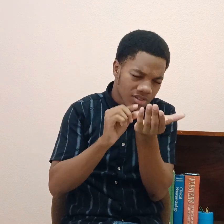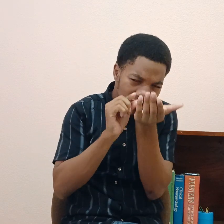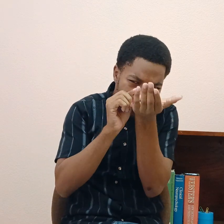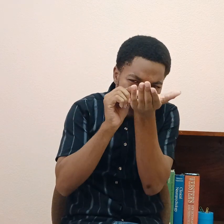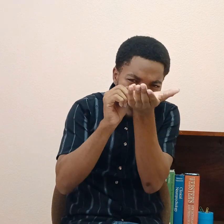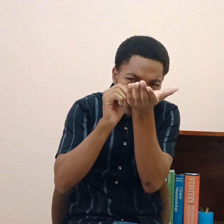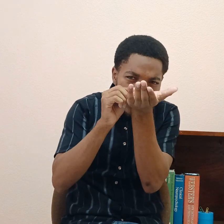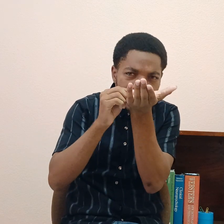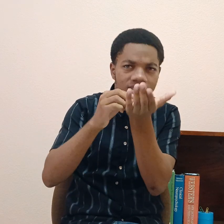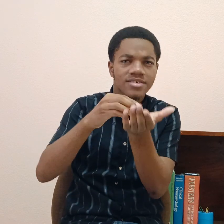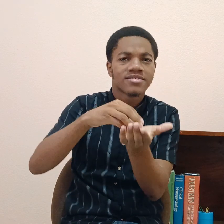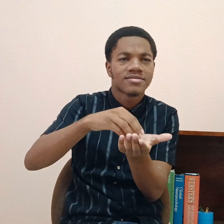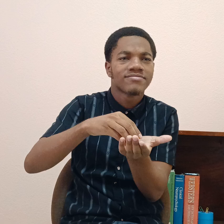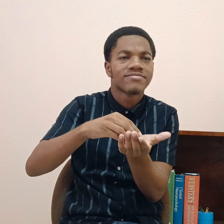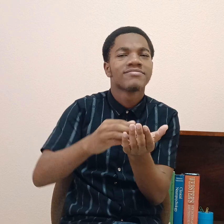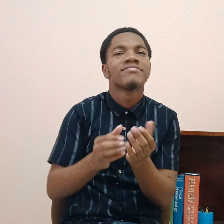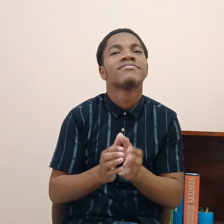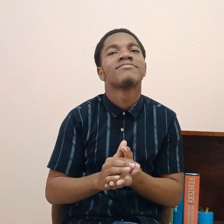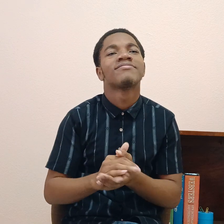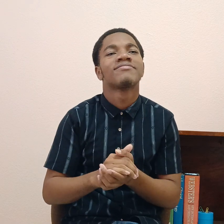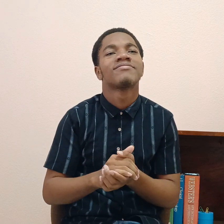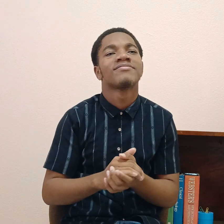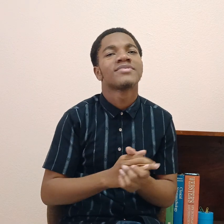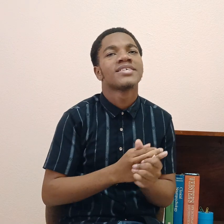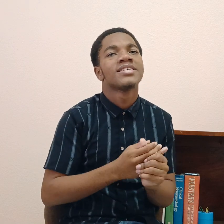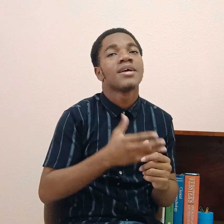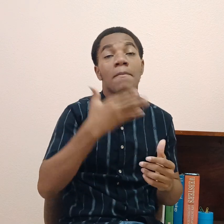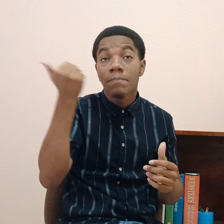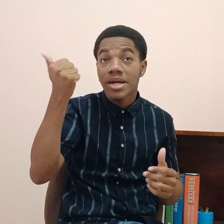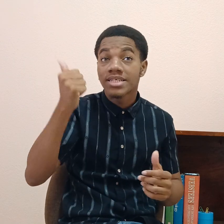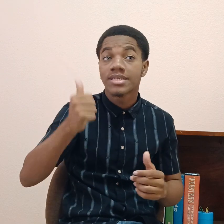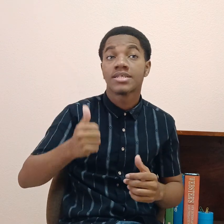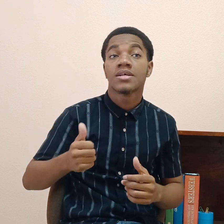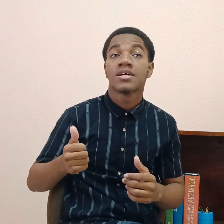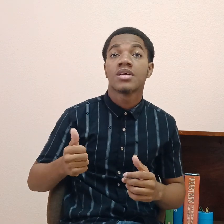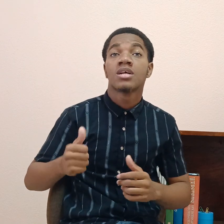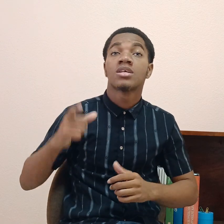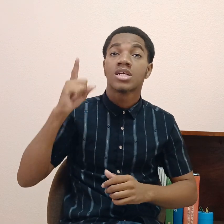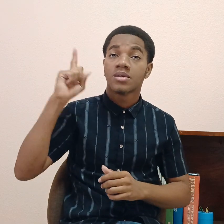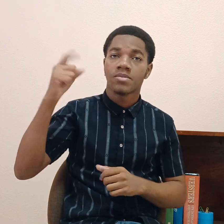Best of all, you created my family and friends.